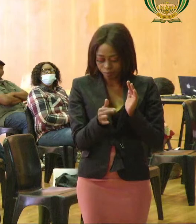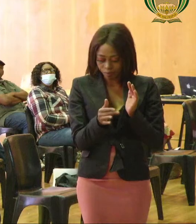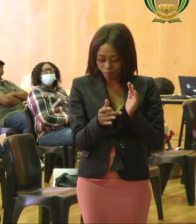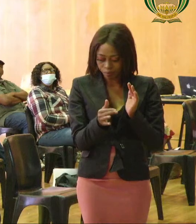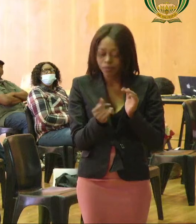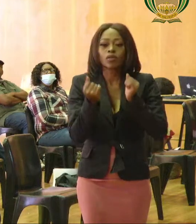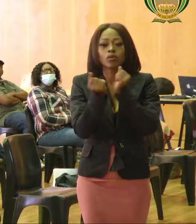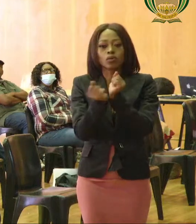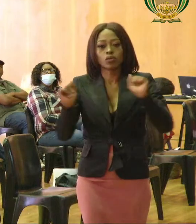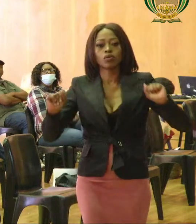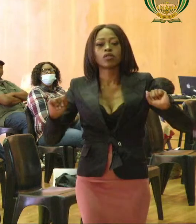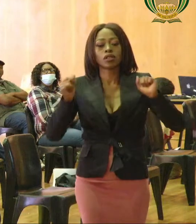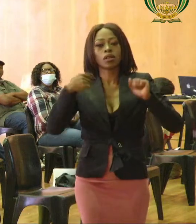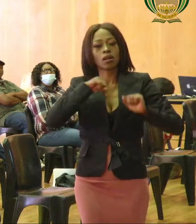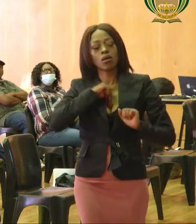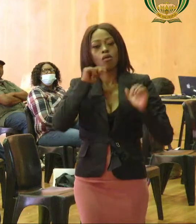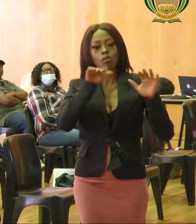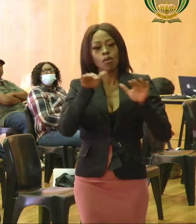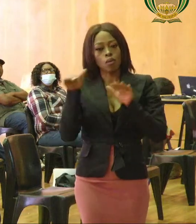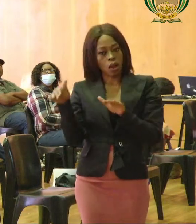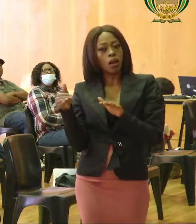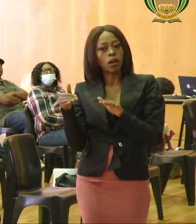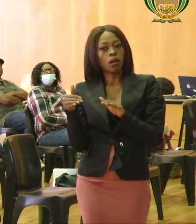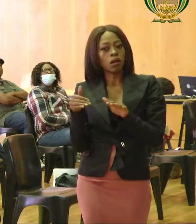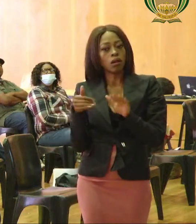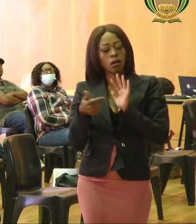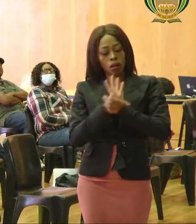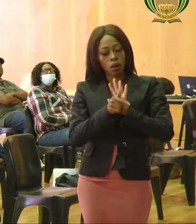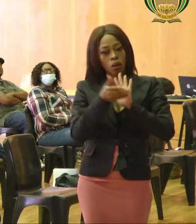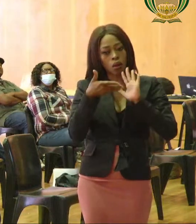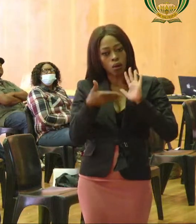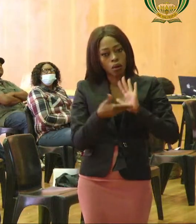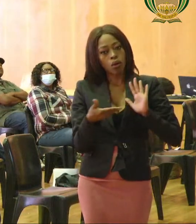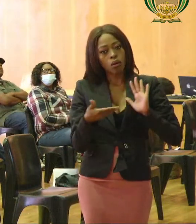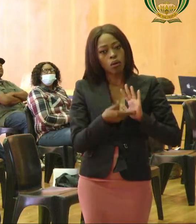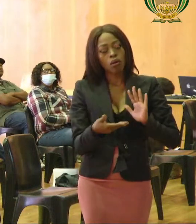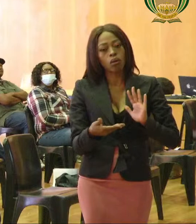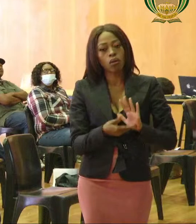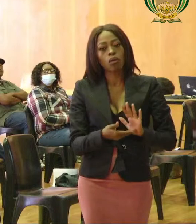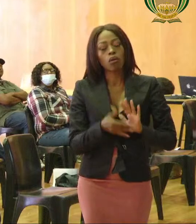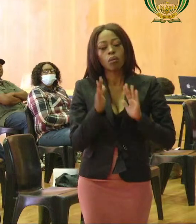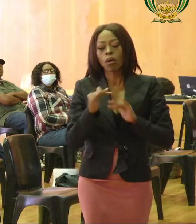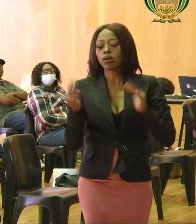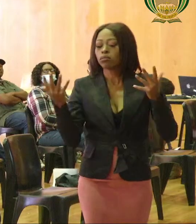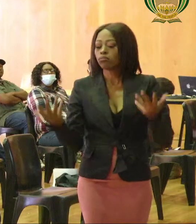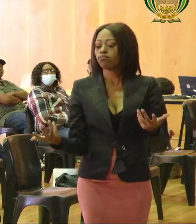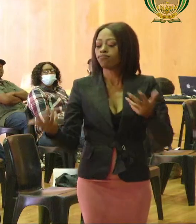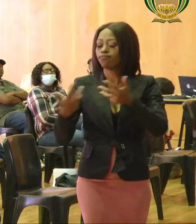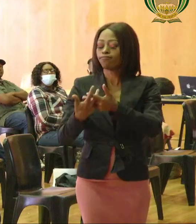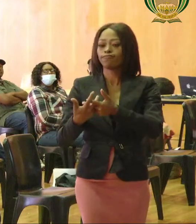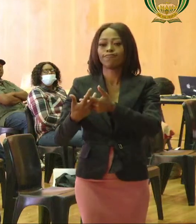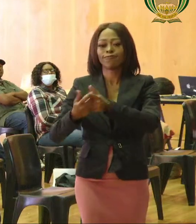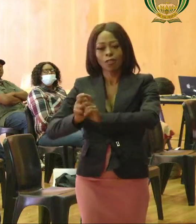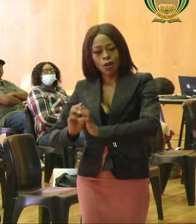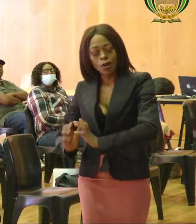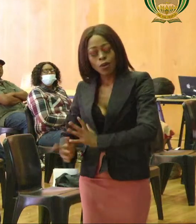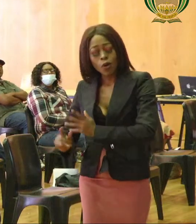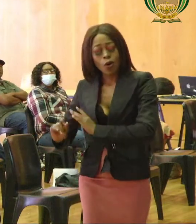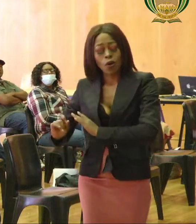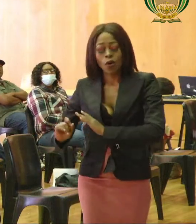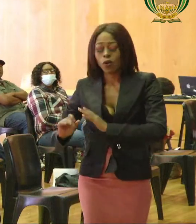ukhulula abantu bethu, we should speak of the law that will be suitable for the